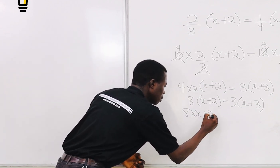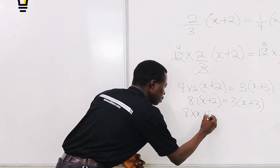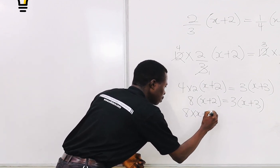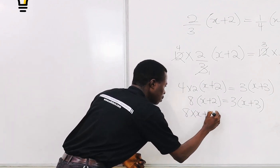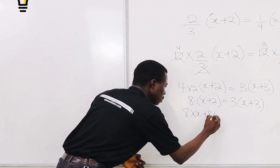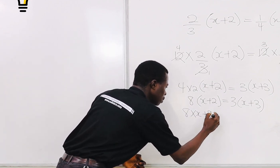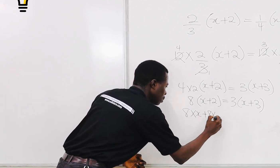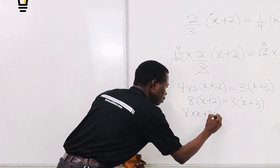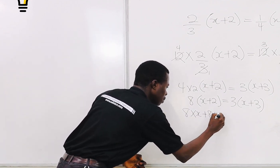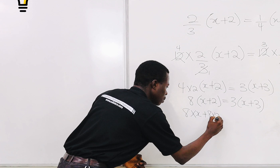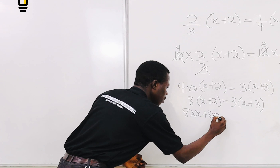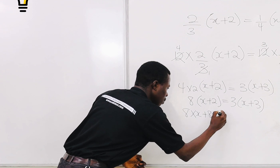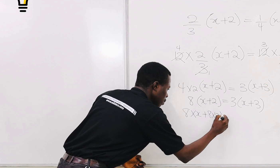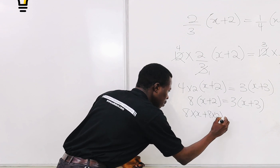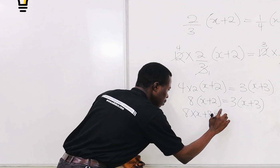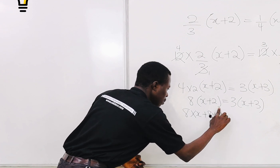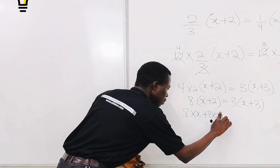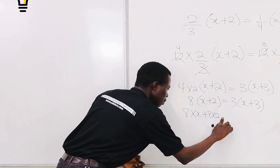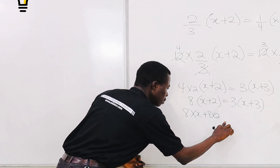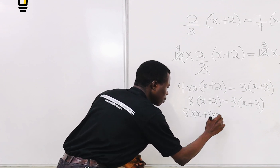8 multiplying 2.